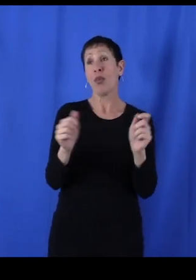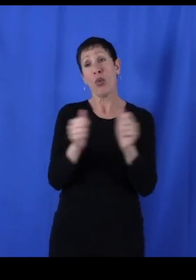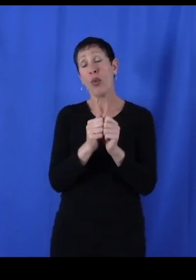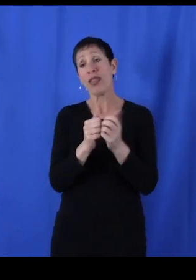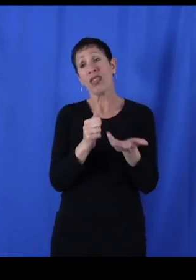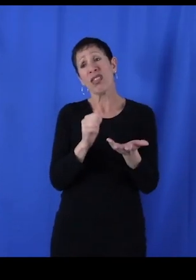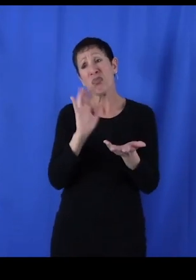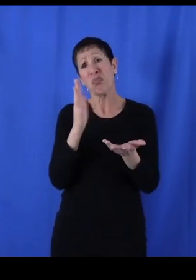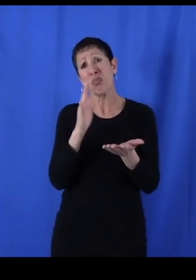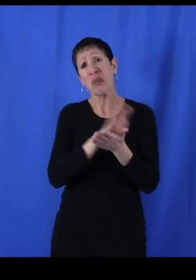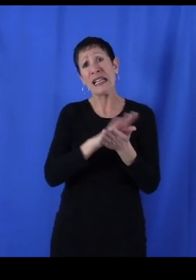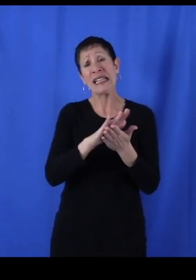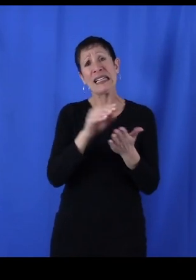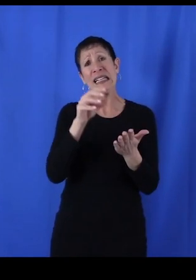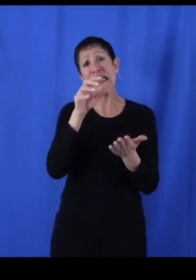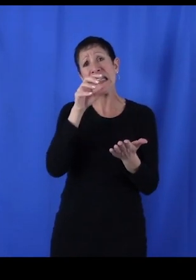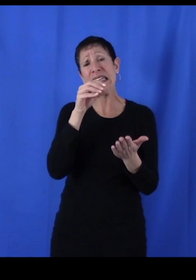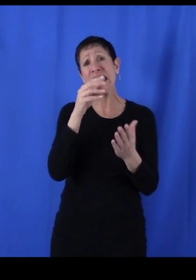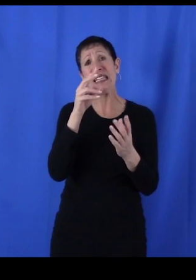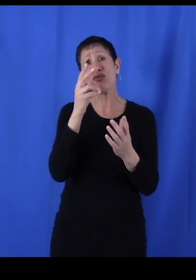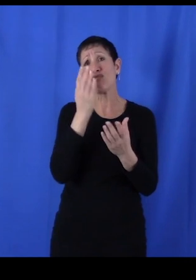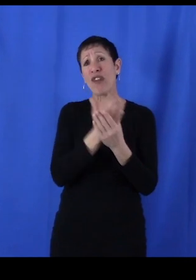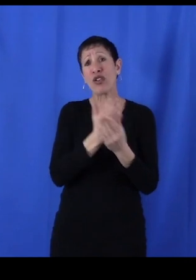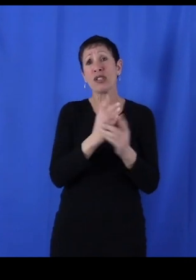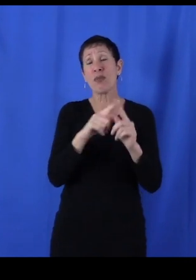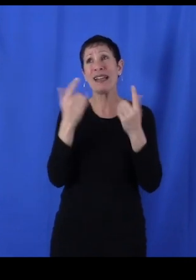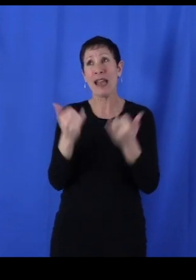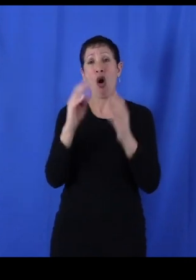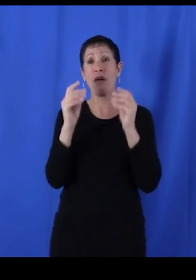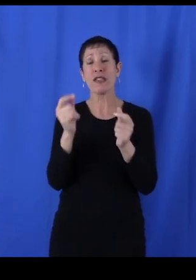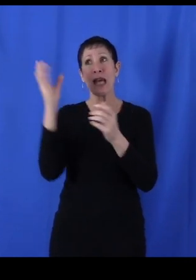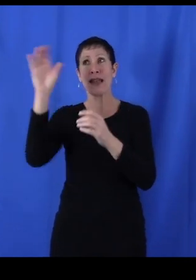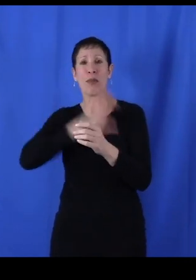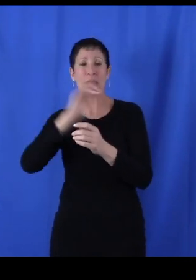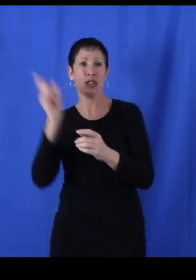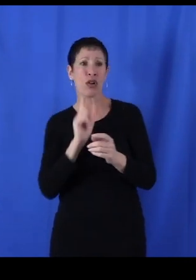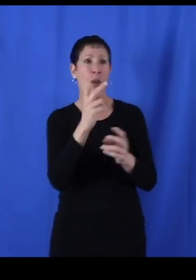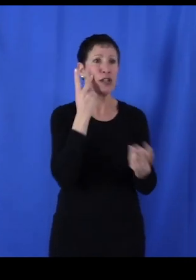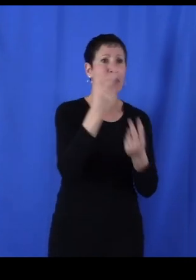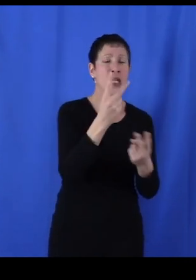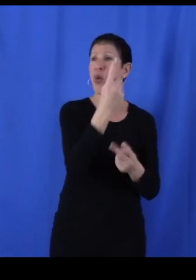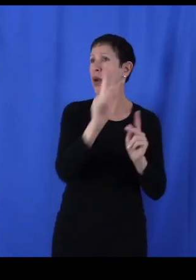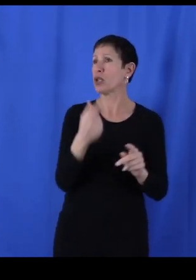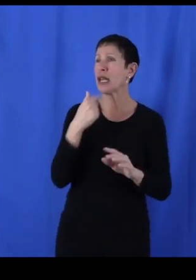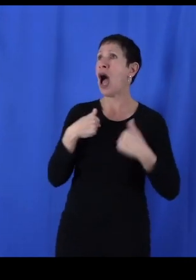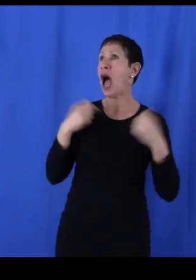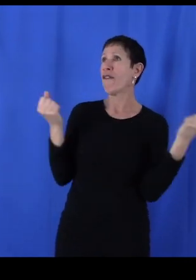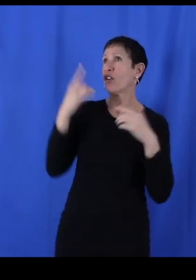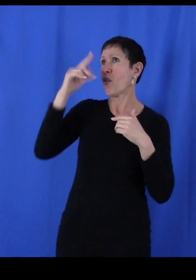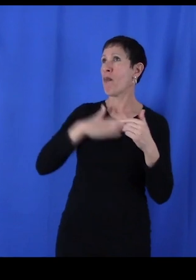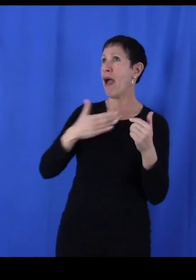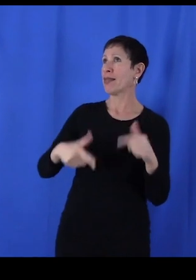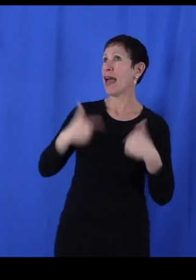were people with fairly clean records who suddenly had the police visit. Right? So one person said he